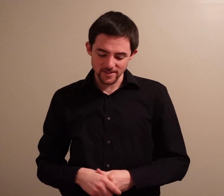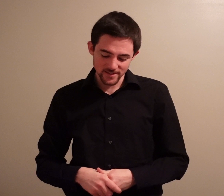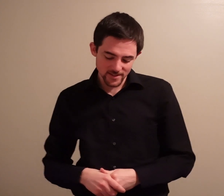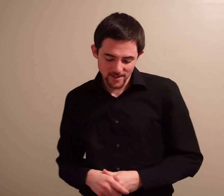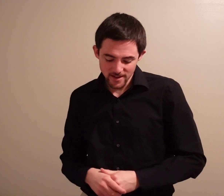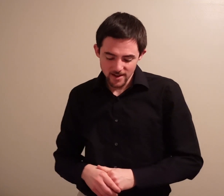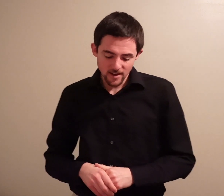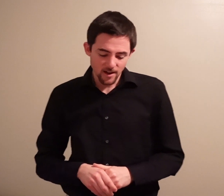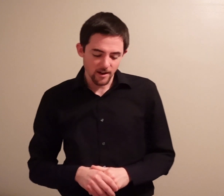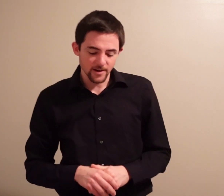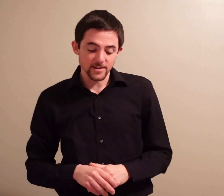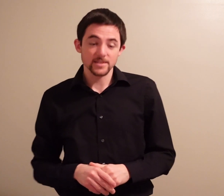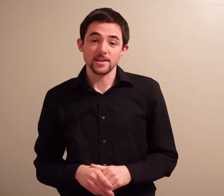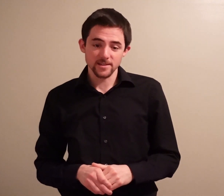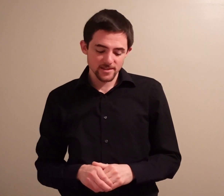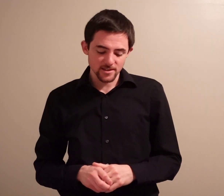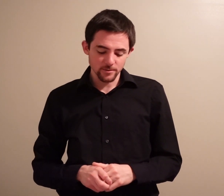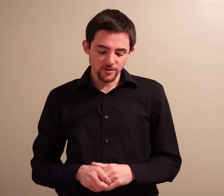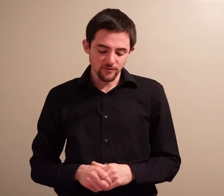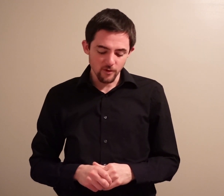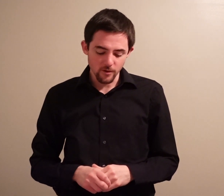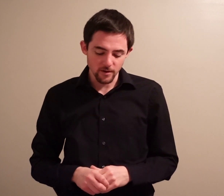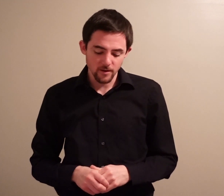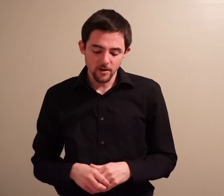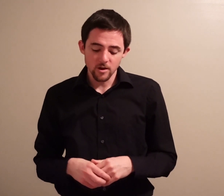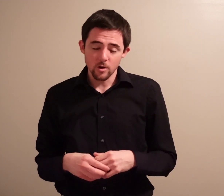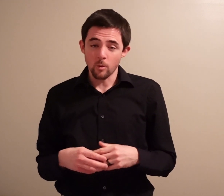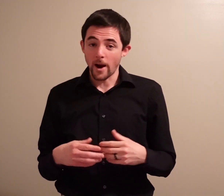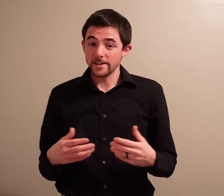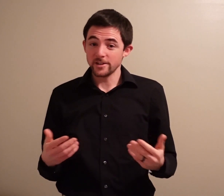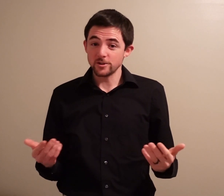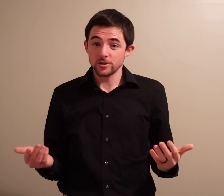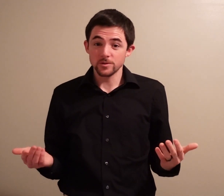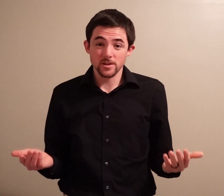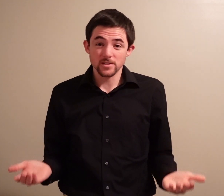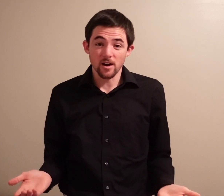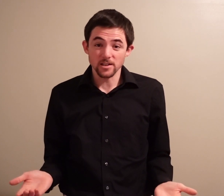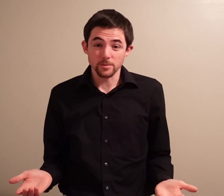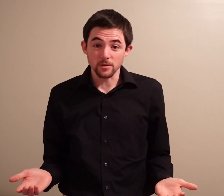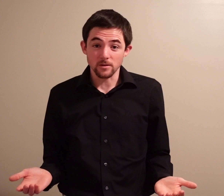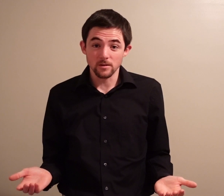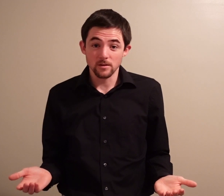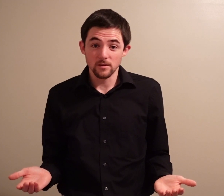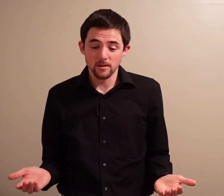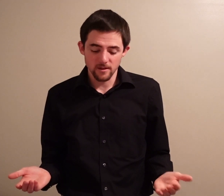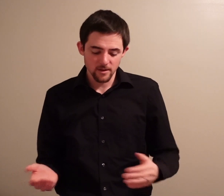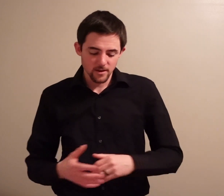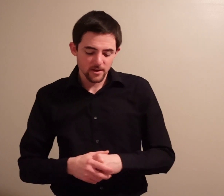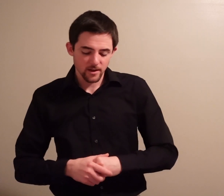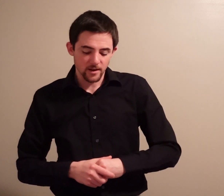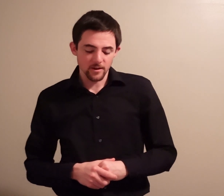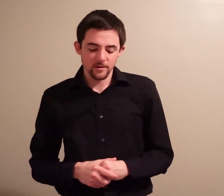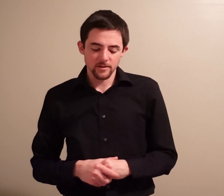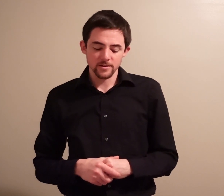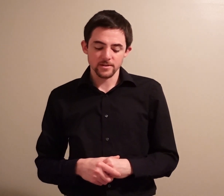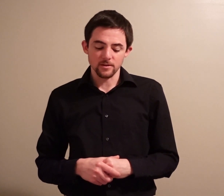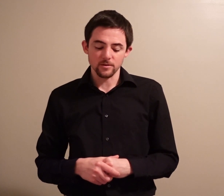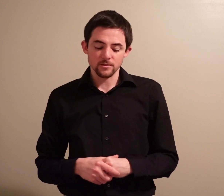sentence. All right, sentence number 4. Why did you choose this hospital? Okay, so a